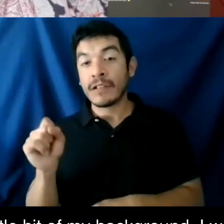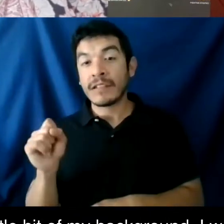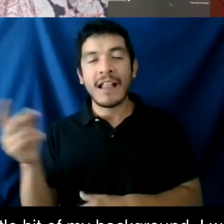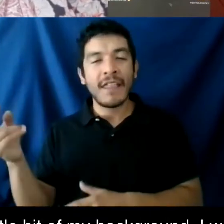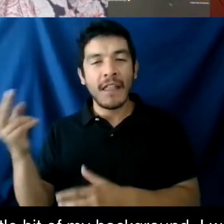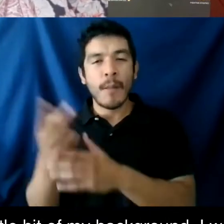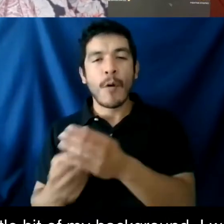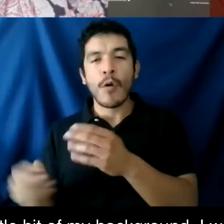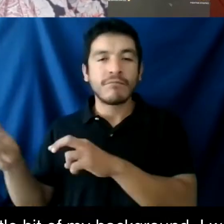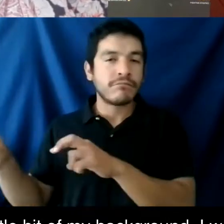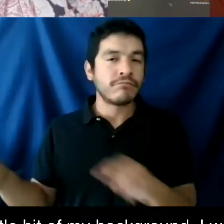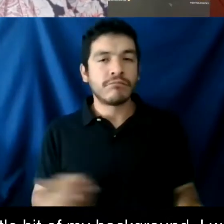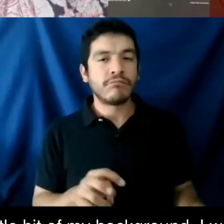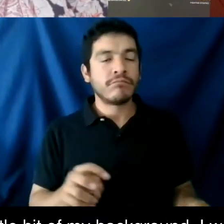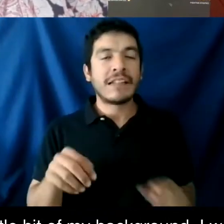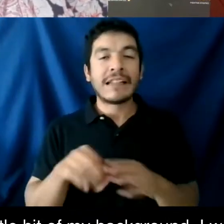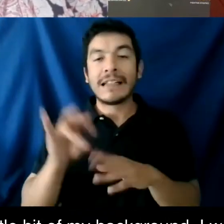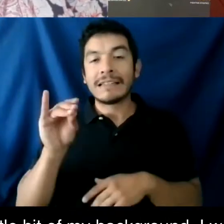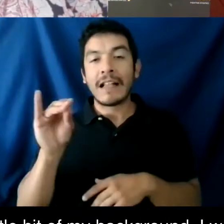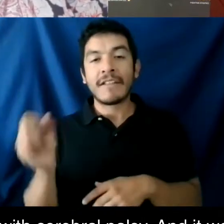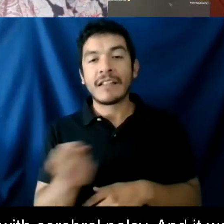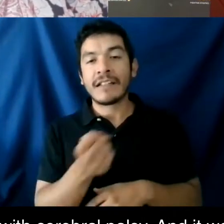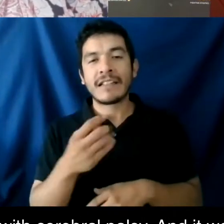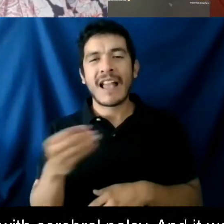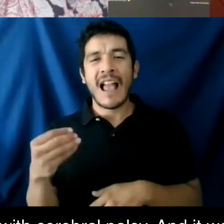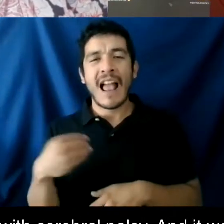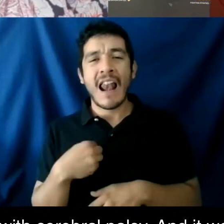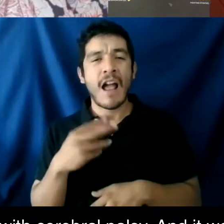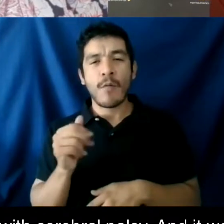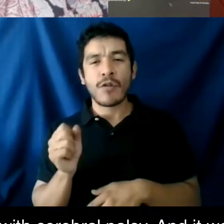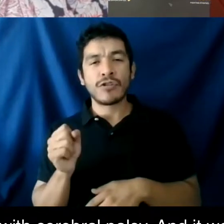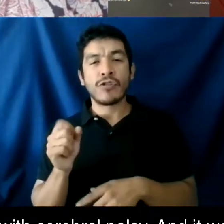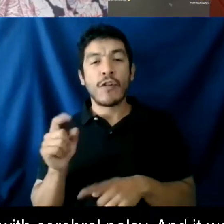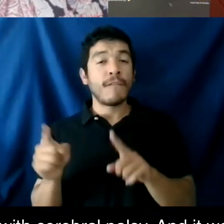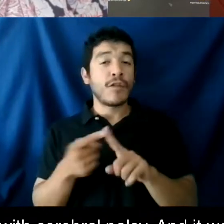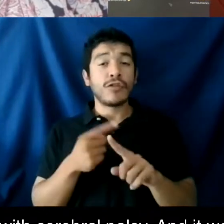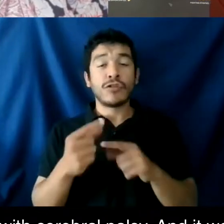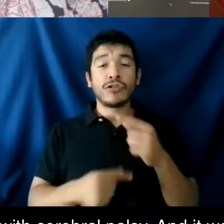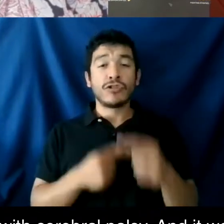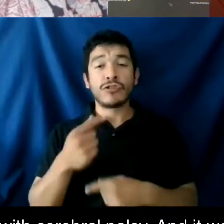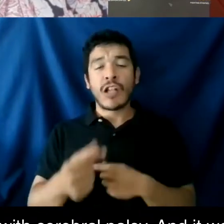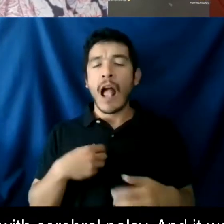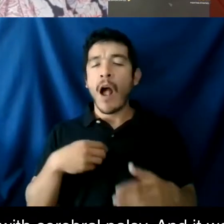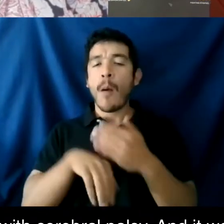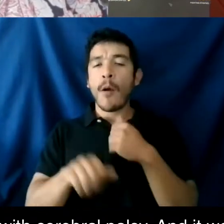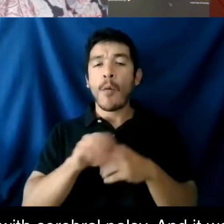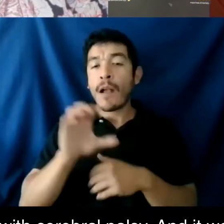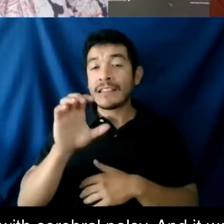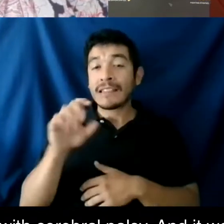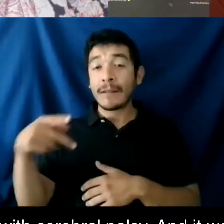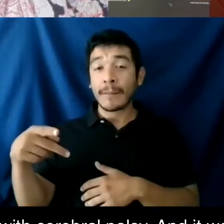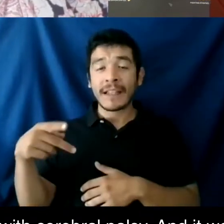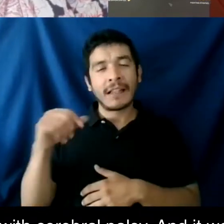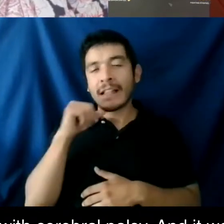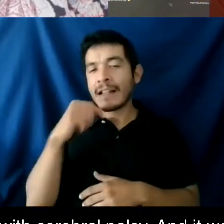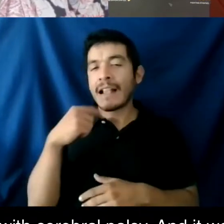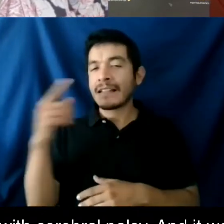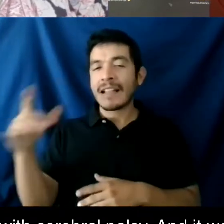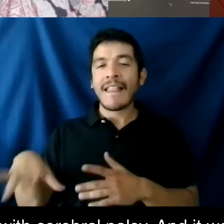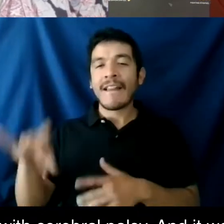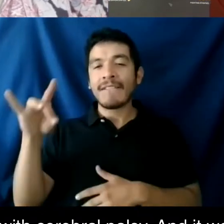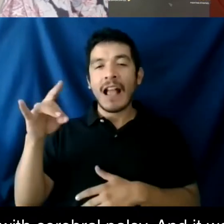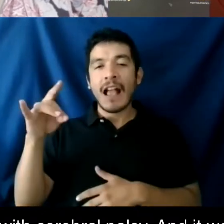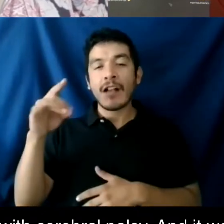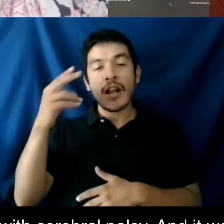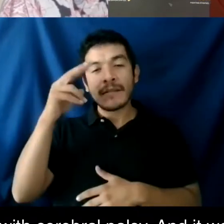both emigrated in the 70s, and I was born with cerebral palsy. And it wasn't until they found a Spanish